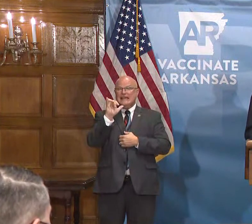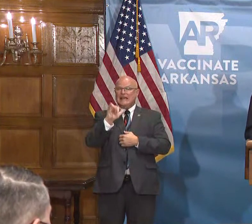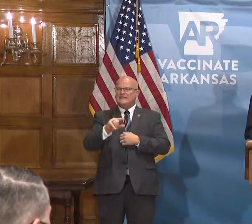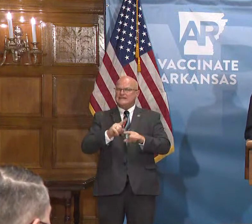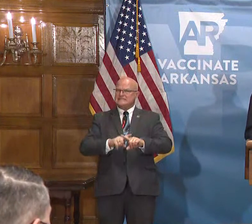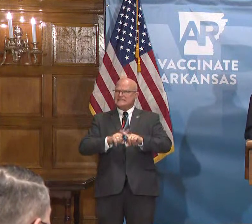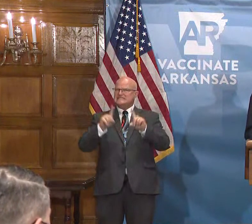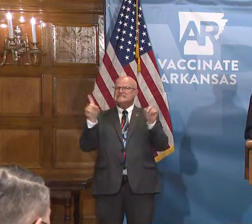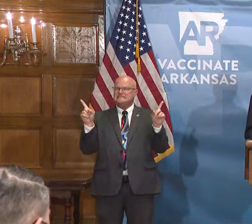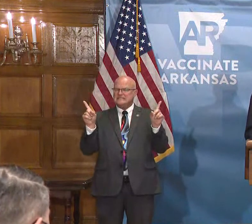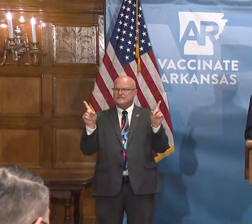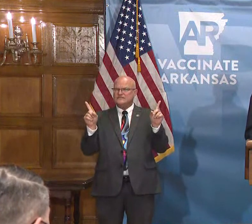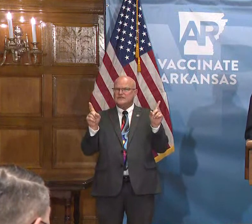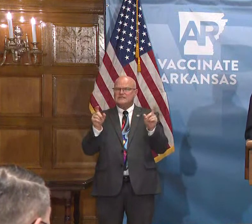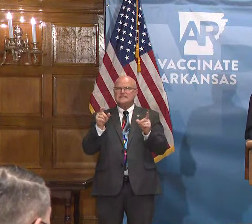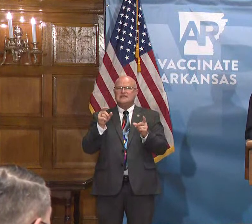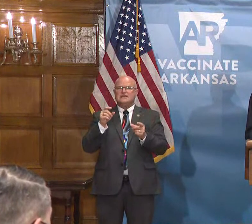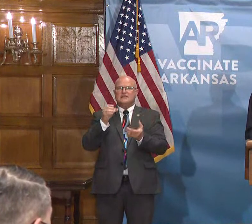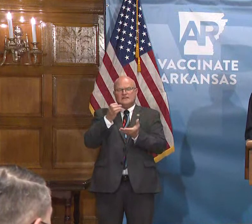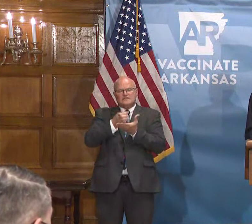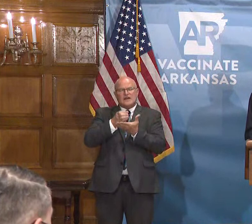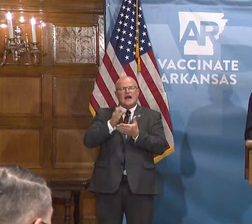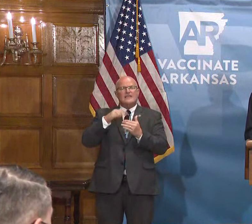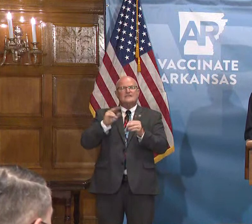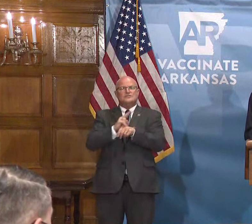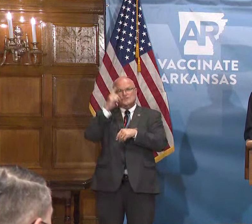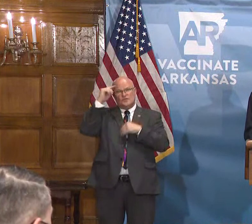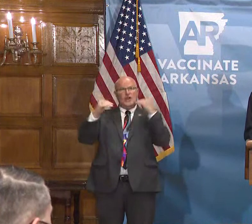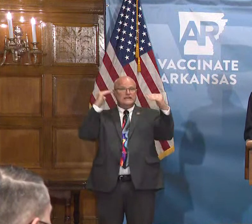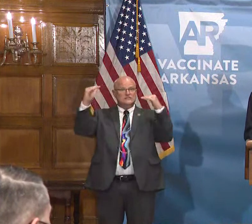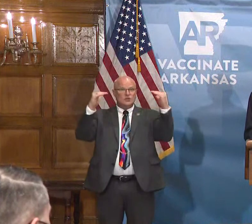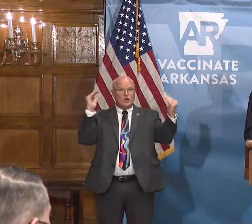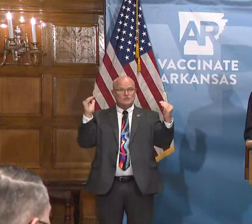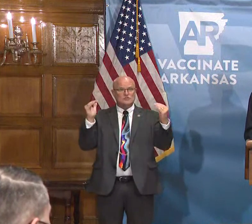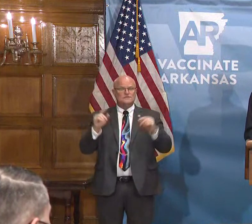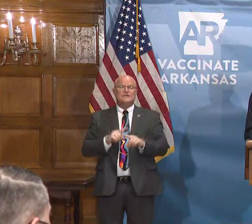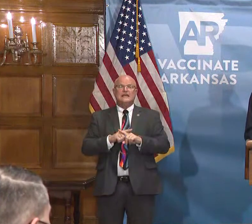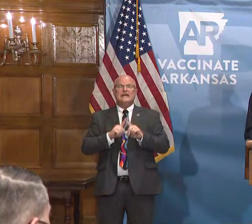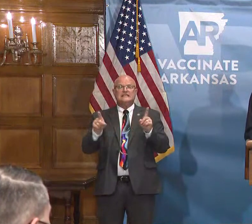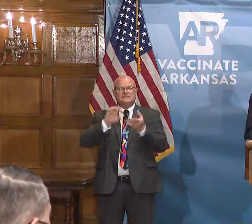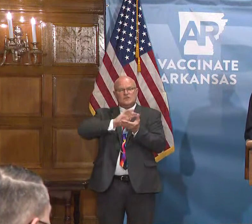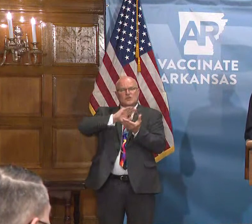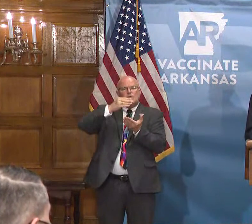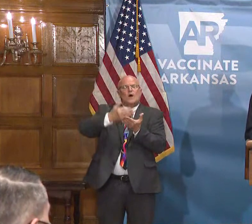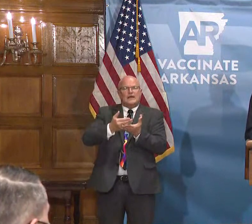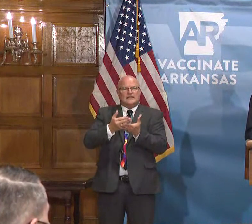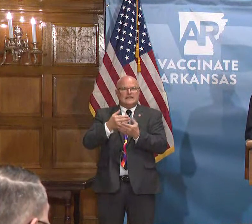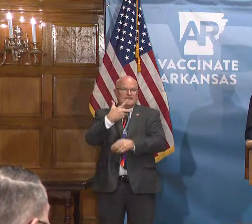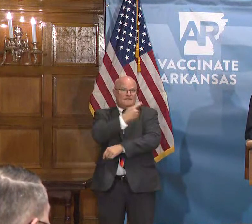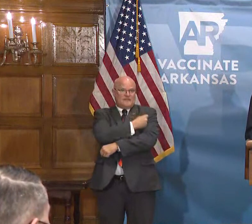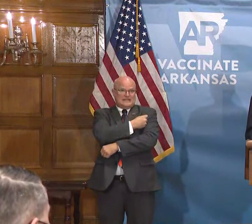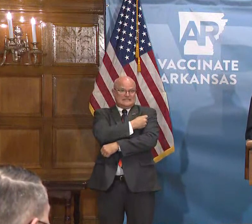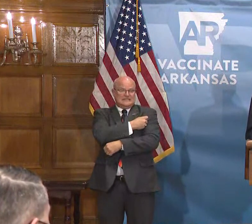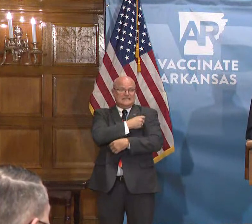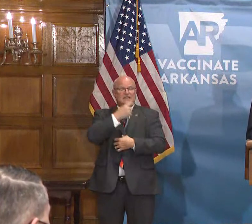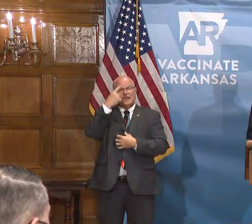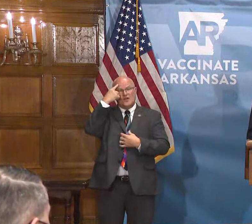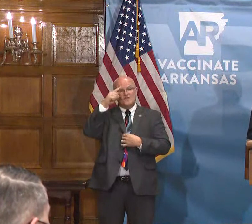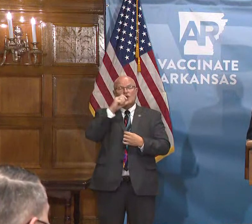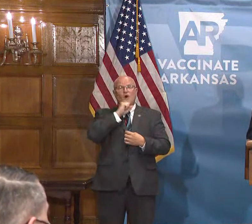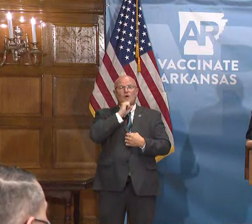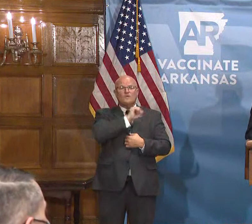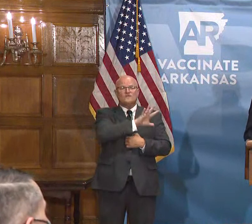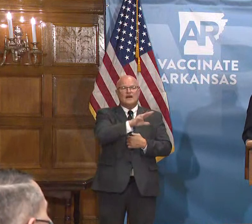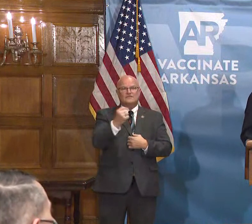different vial than is used for adults. It's a different quantity of the vaccine for